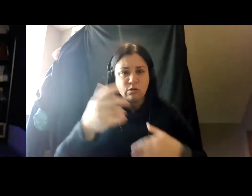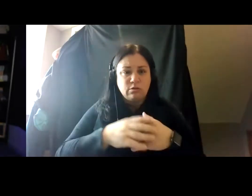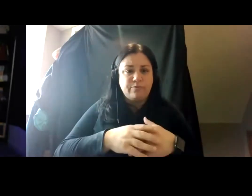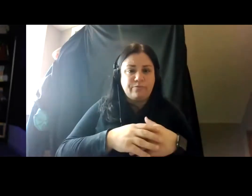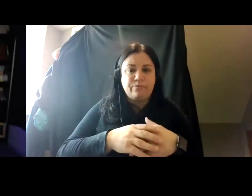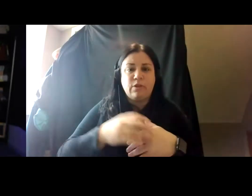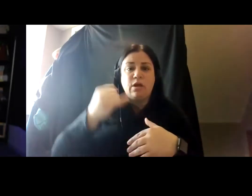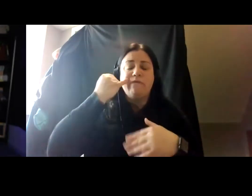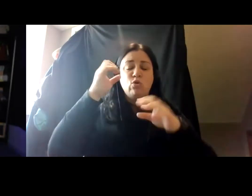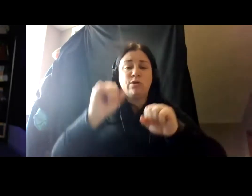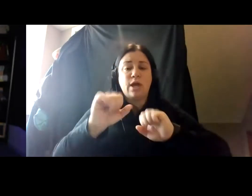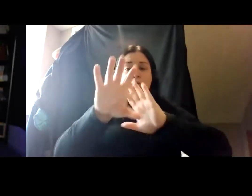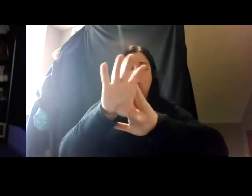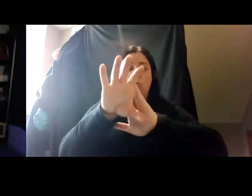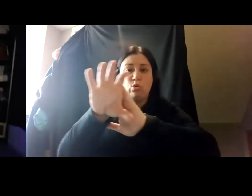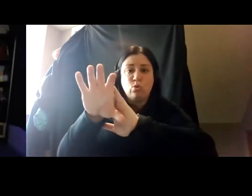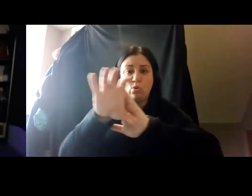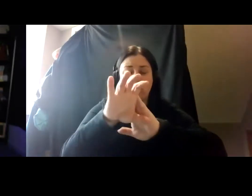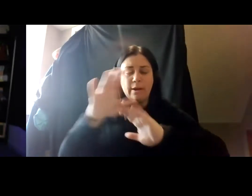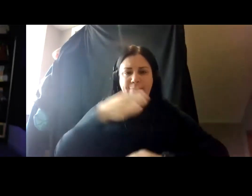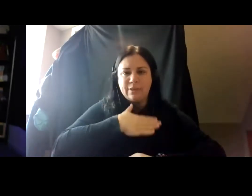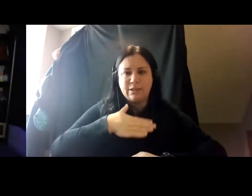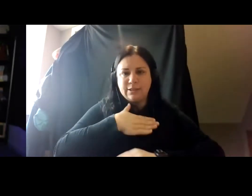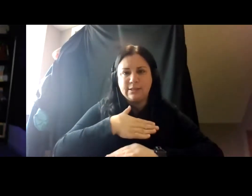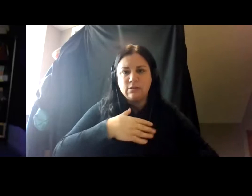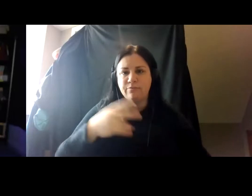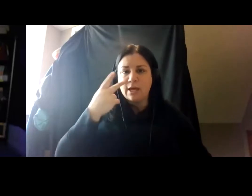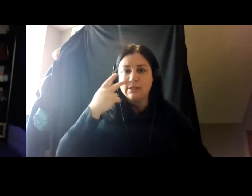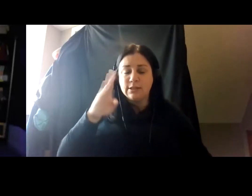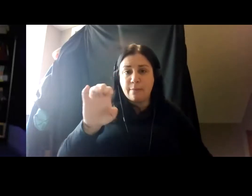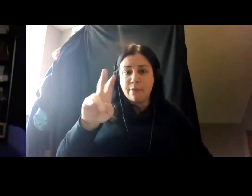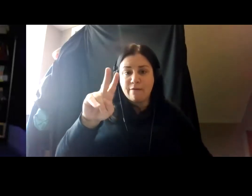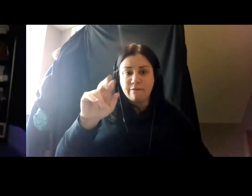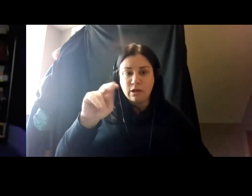just turn on your camera. Whoever's gonna come on, just turn on your camera. I see Bevan.